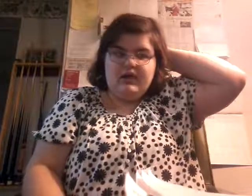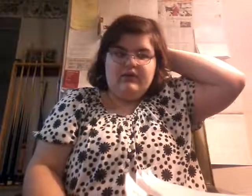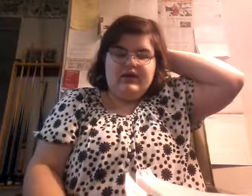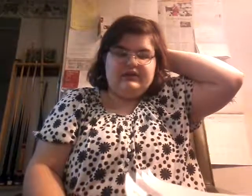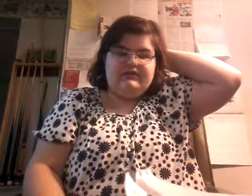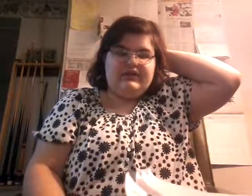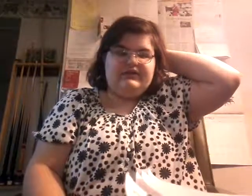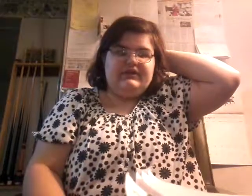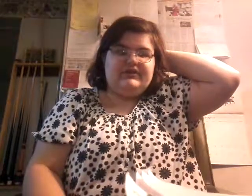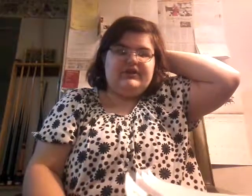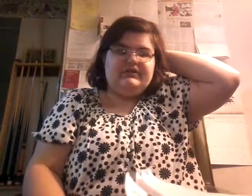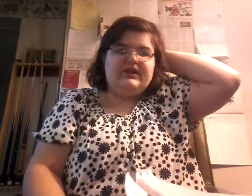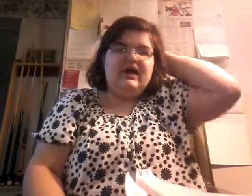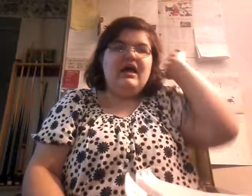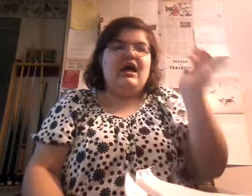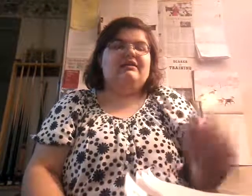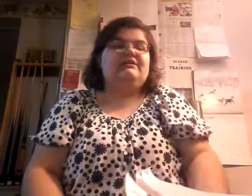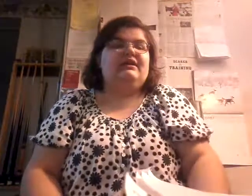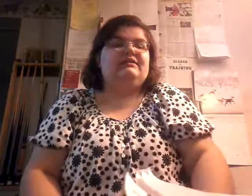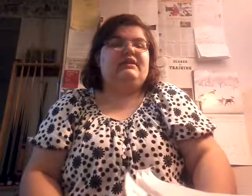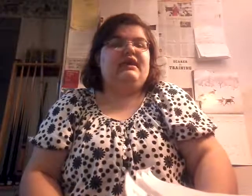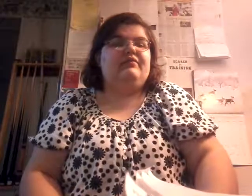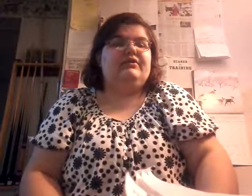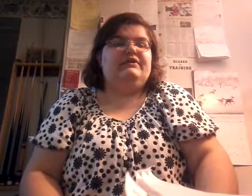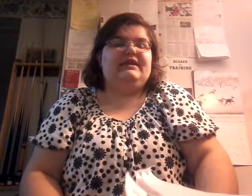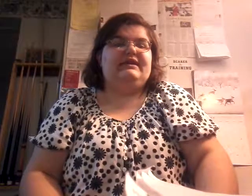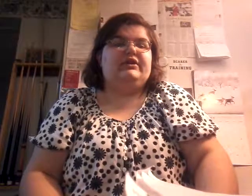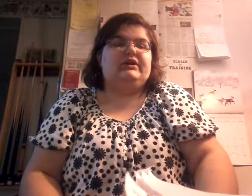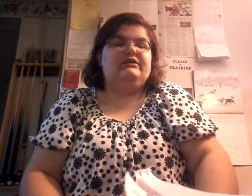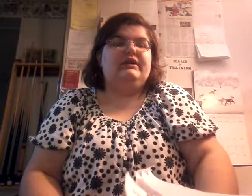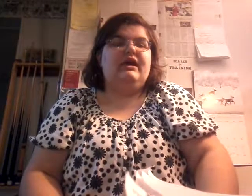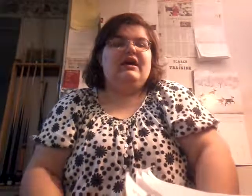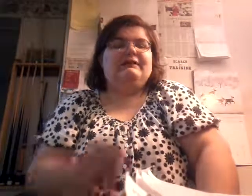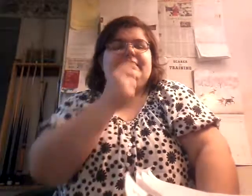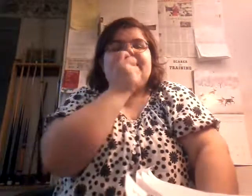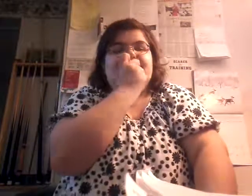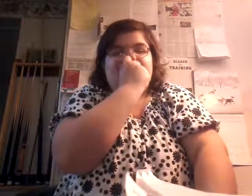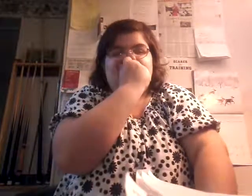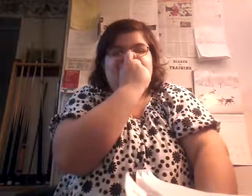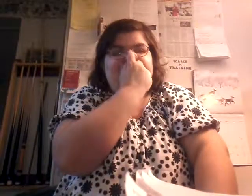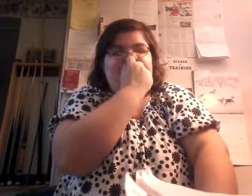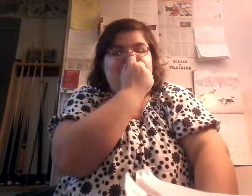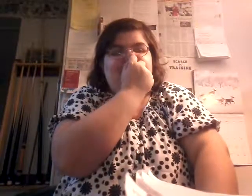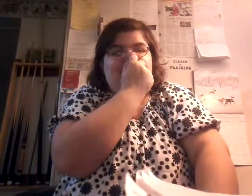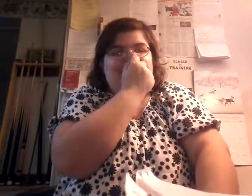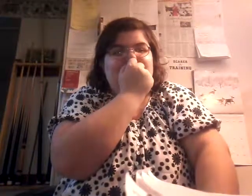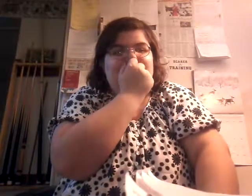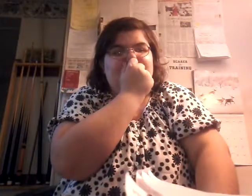oh gosh, I forgot the sign for hurt. Instead of bruised, I said hurt. I don't even remember how I